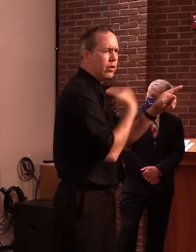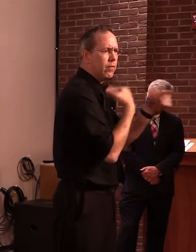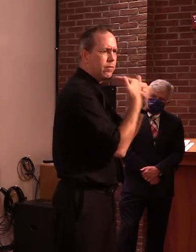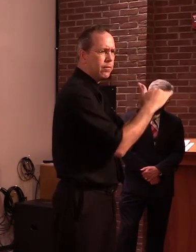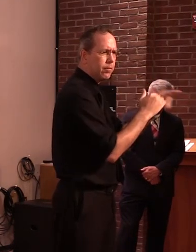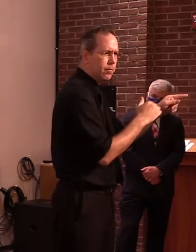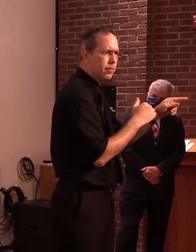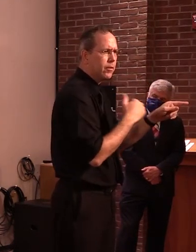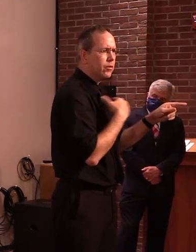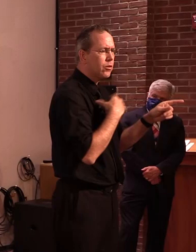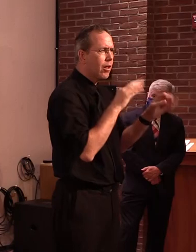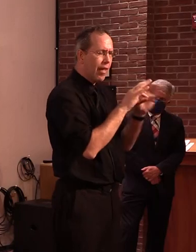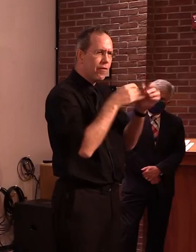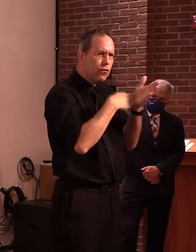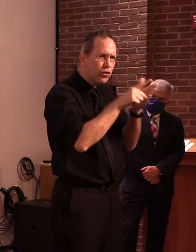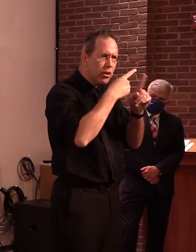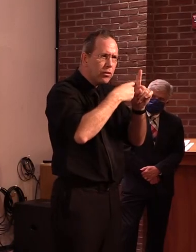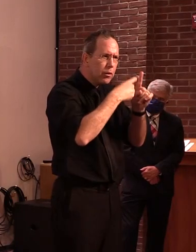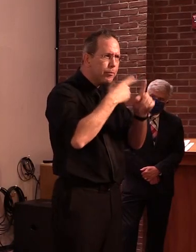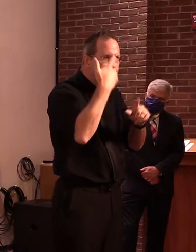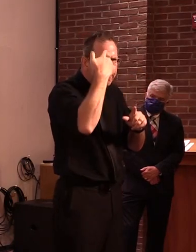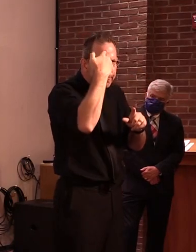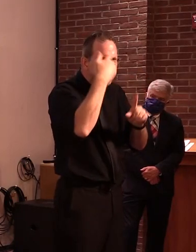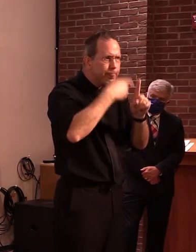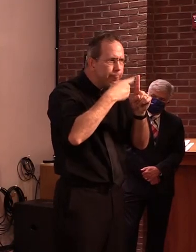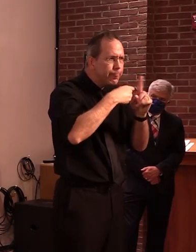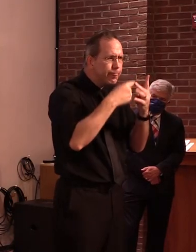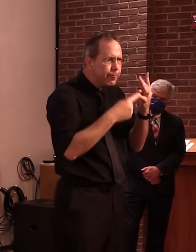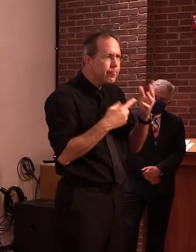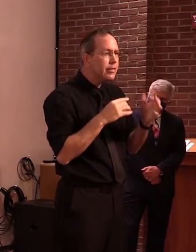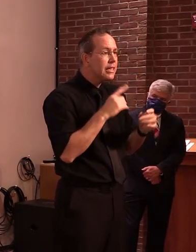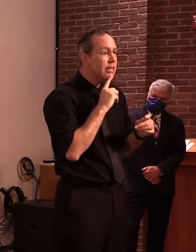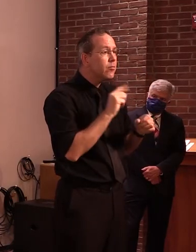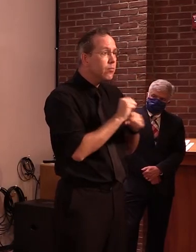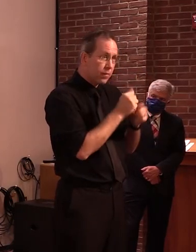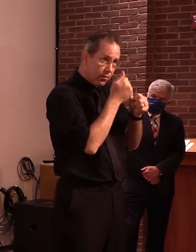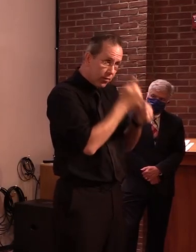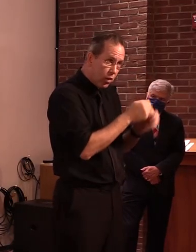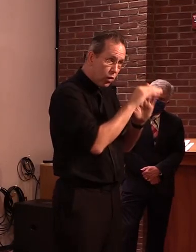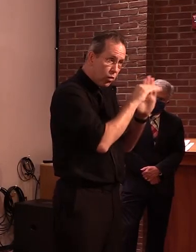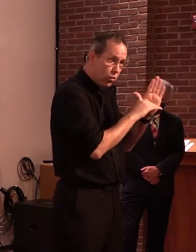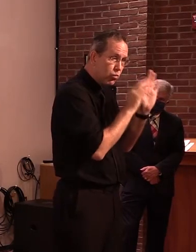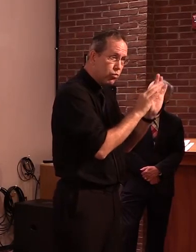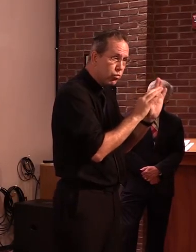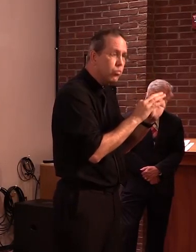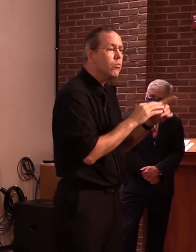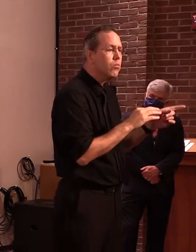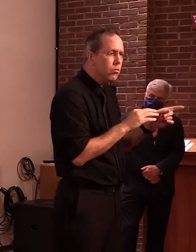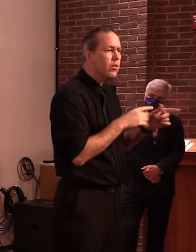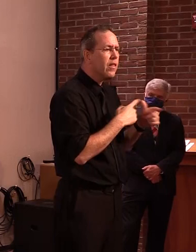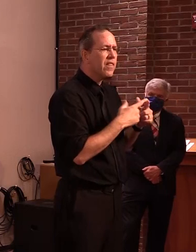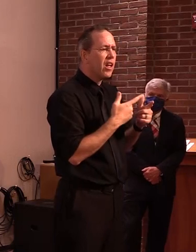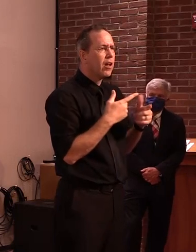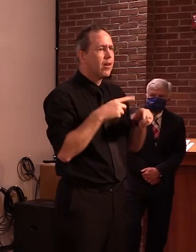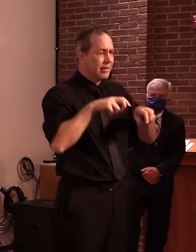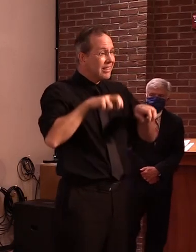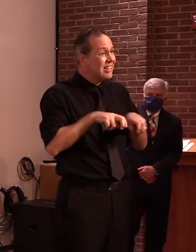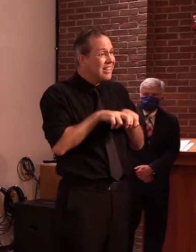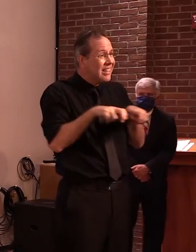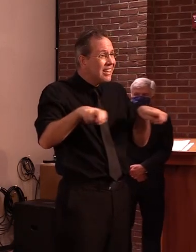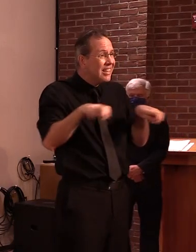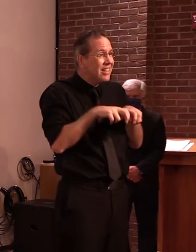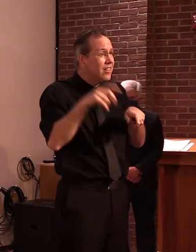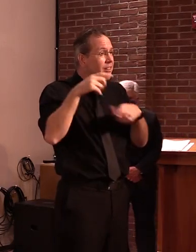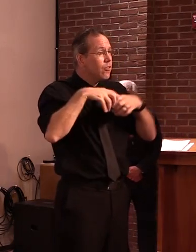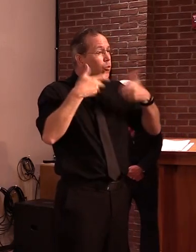are required. So if everyone does what they're supposed to do and socially or physically distance themselves, they